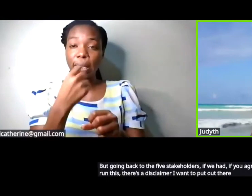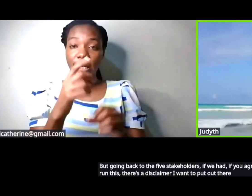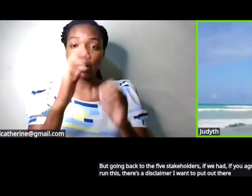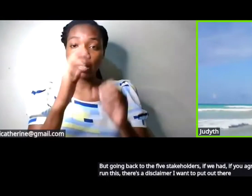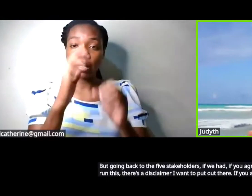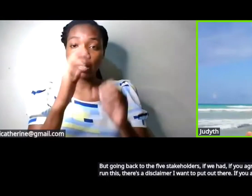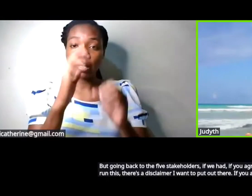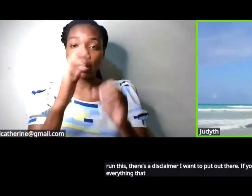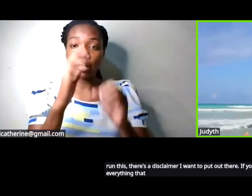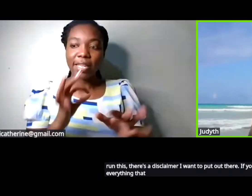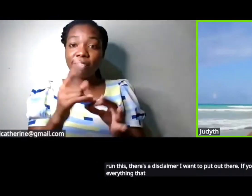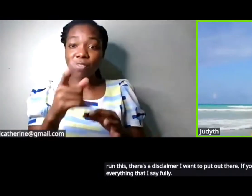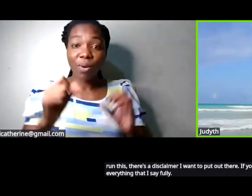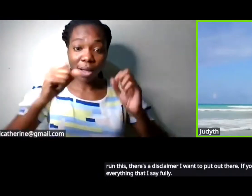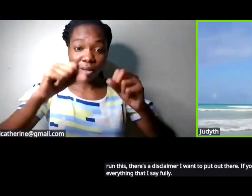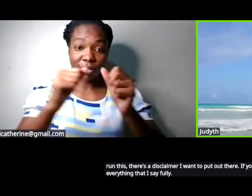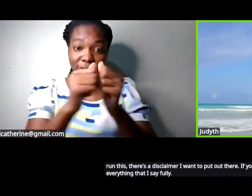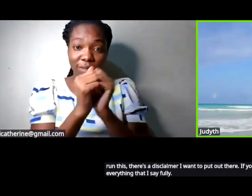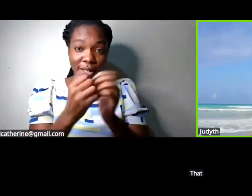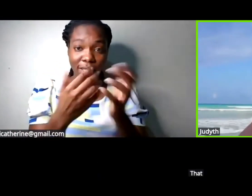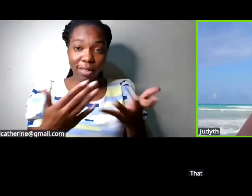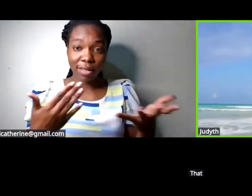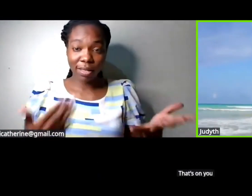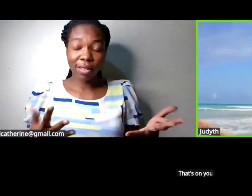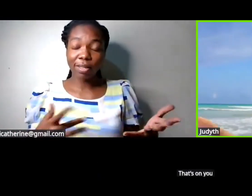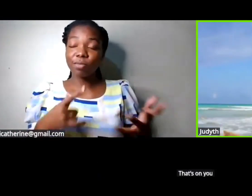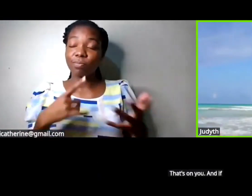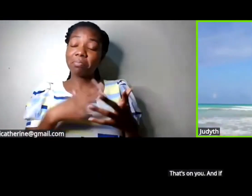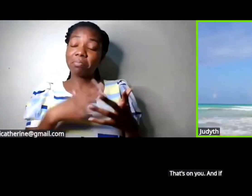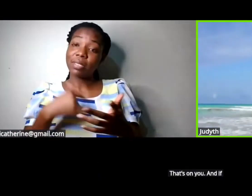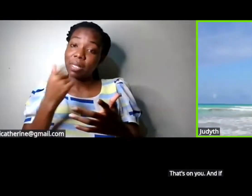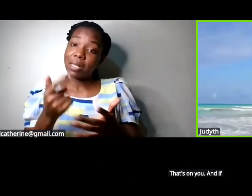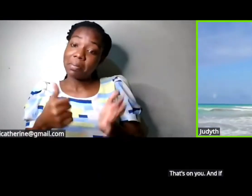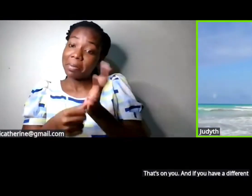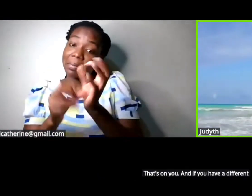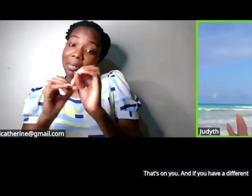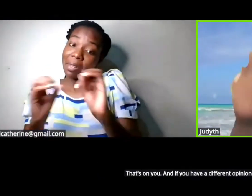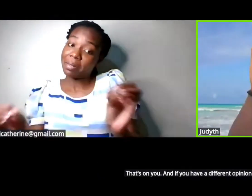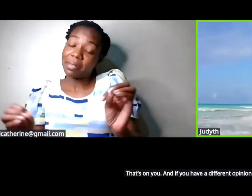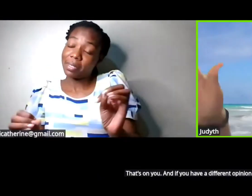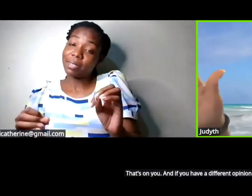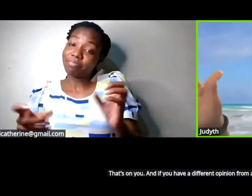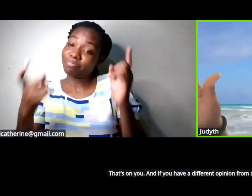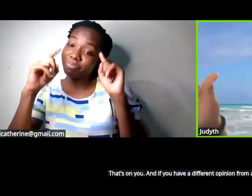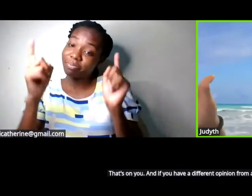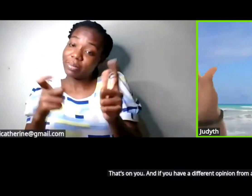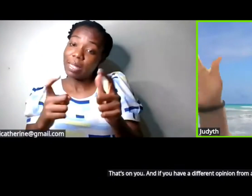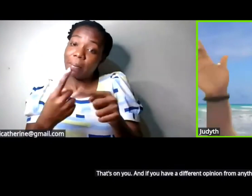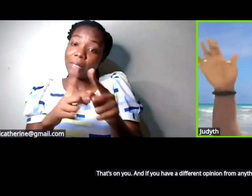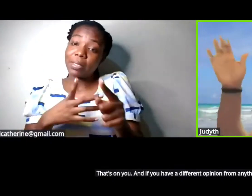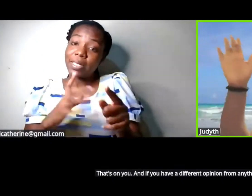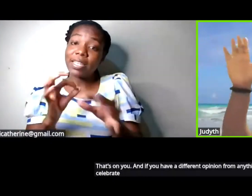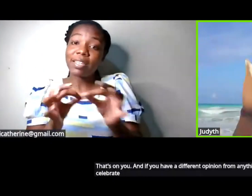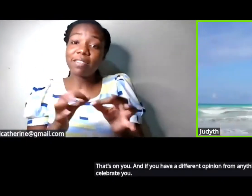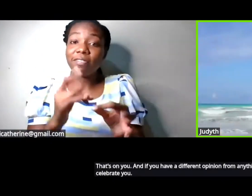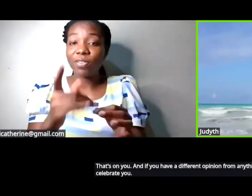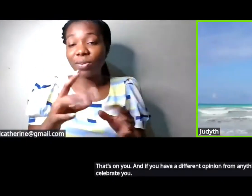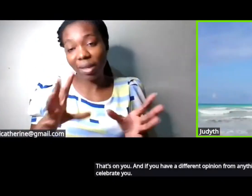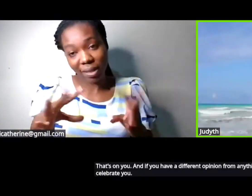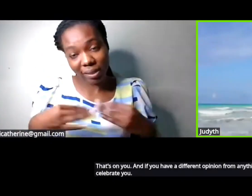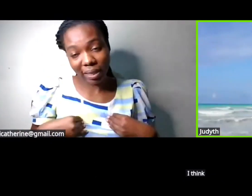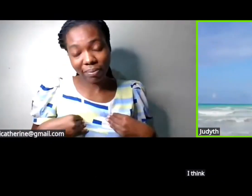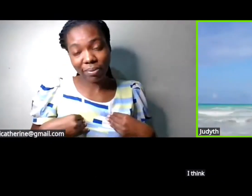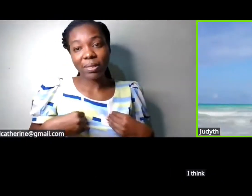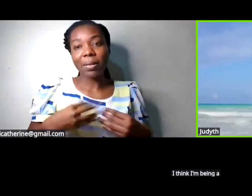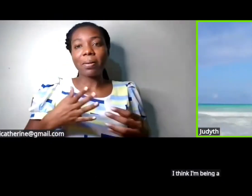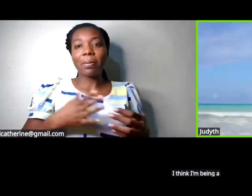everything that I say fully, that's on you. And if you have a different opinion from anything I'm sharing, I celebrate you. So I think I'm being a